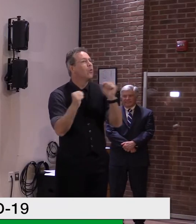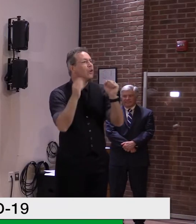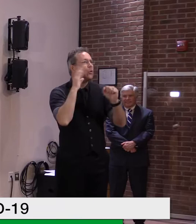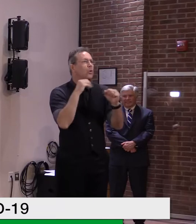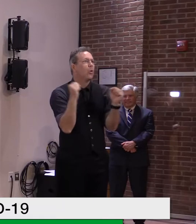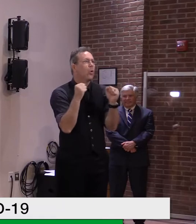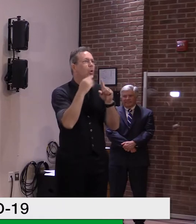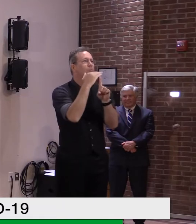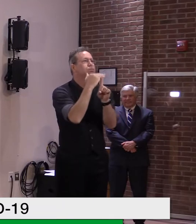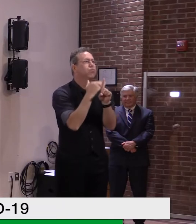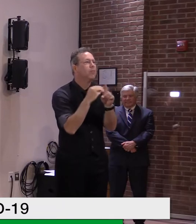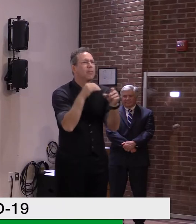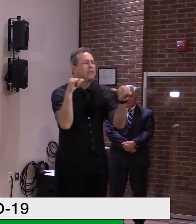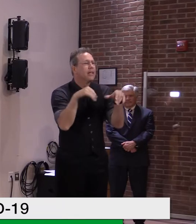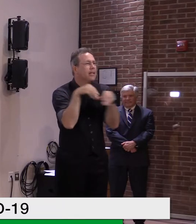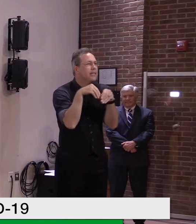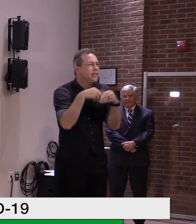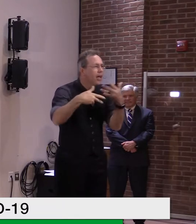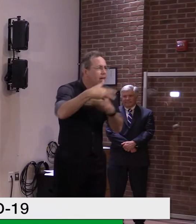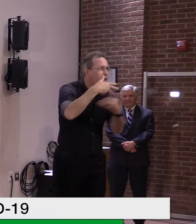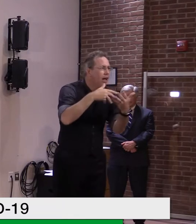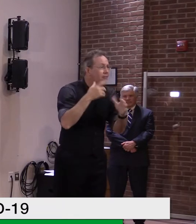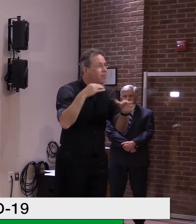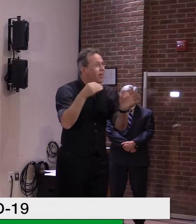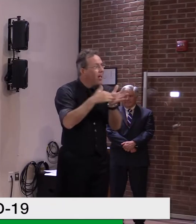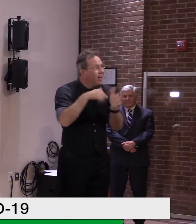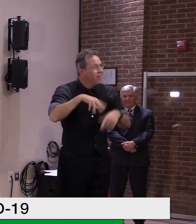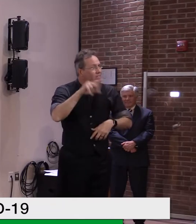If we can hit the 80%, it will be